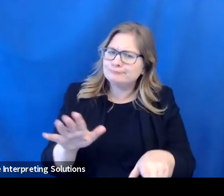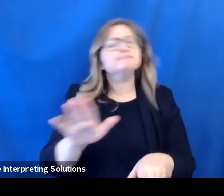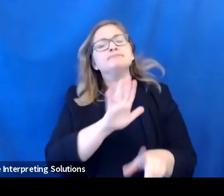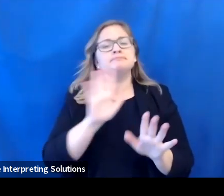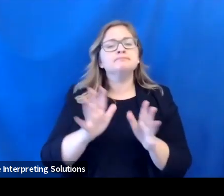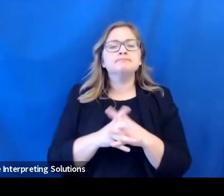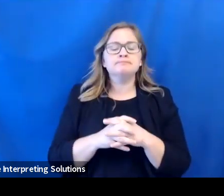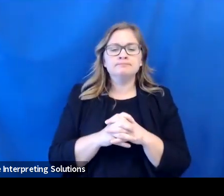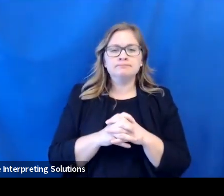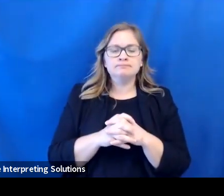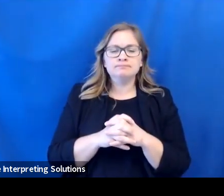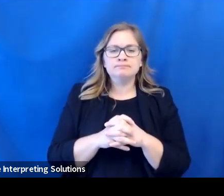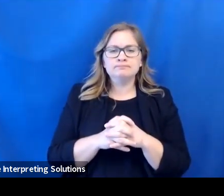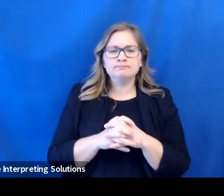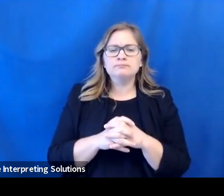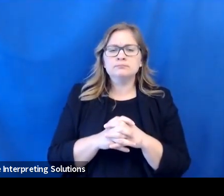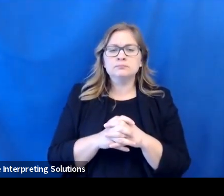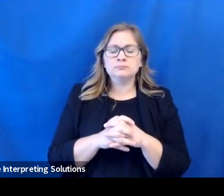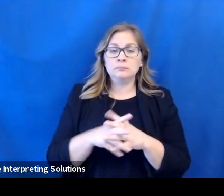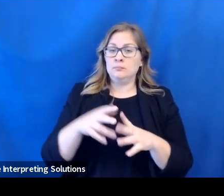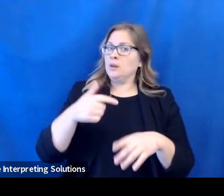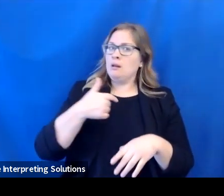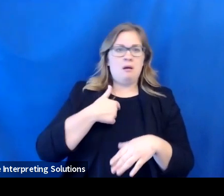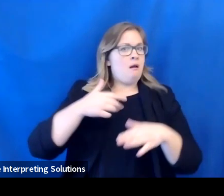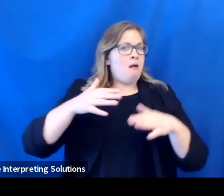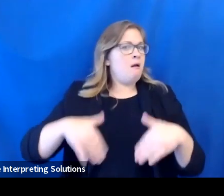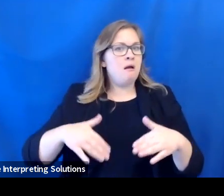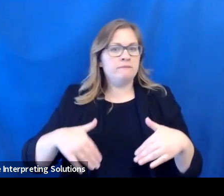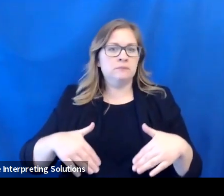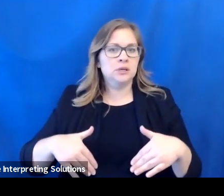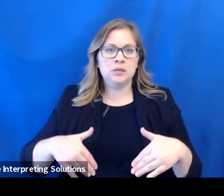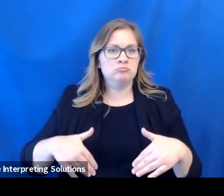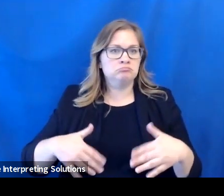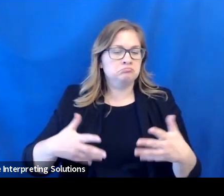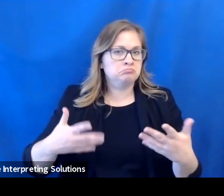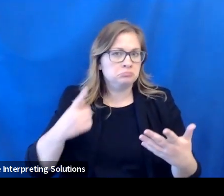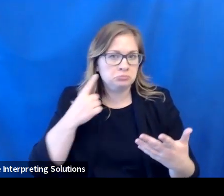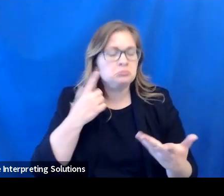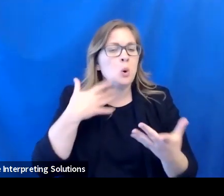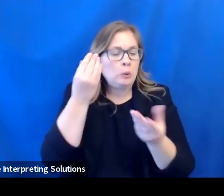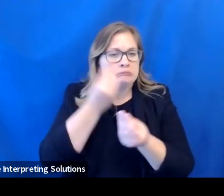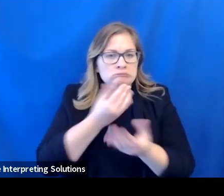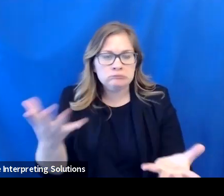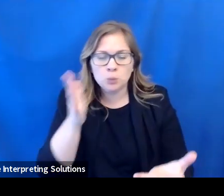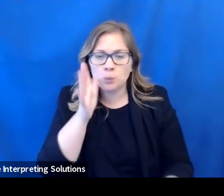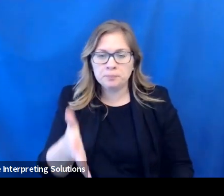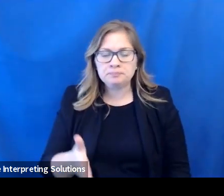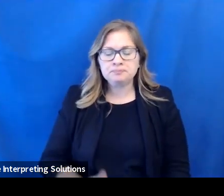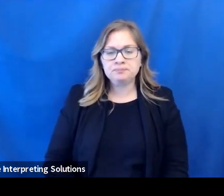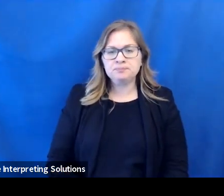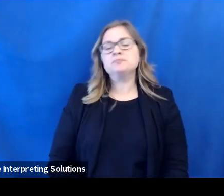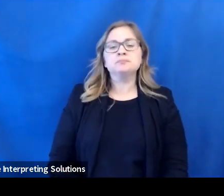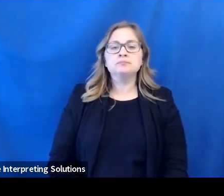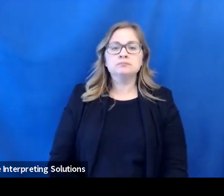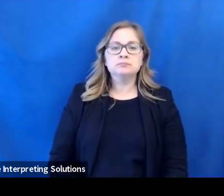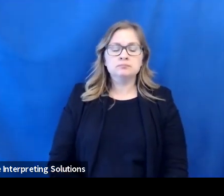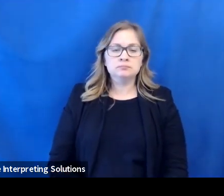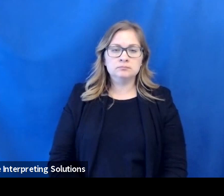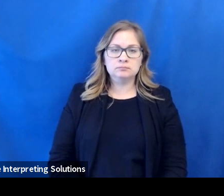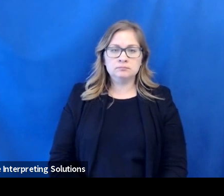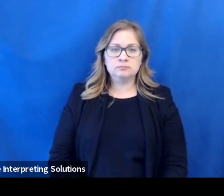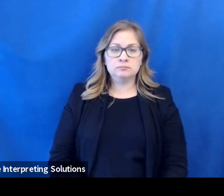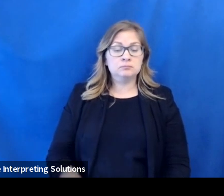not heard, and the emergency communications is in a different part of public safety than I work, but I